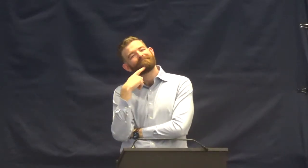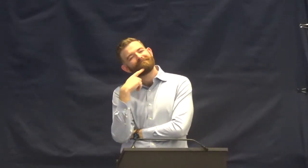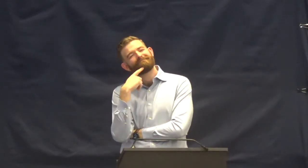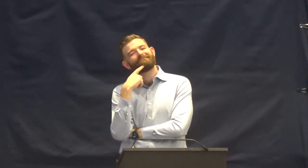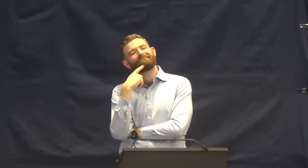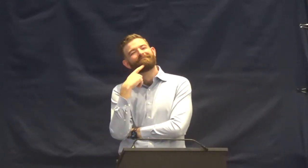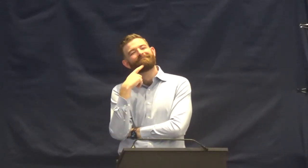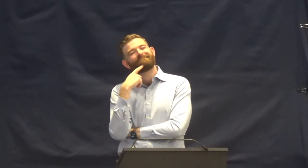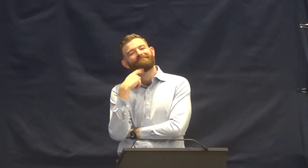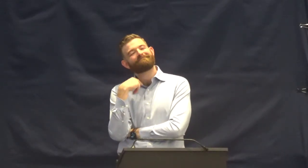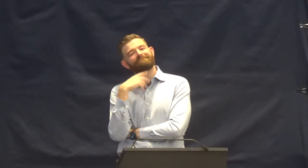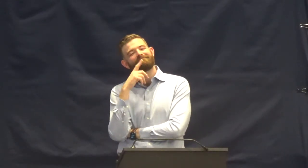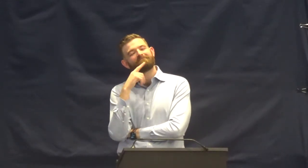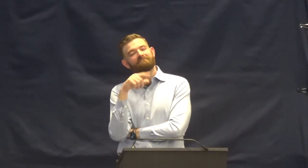just think, wow,